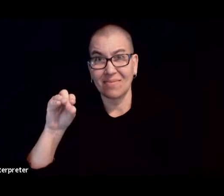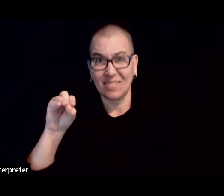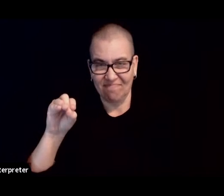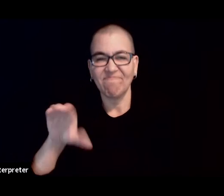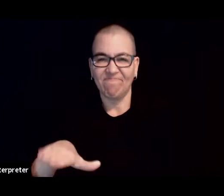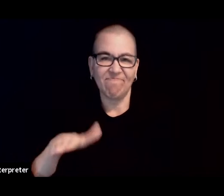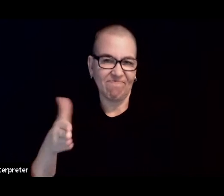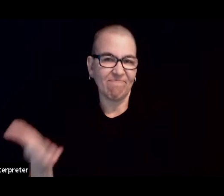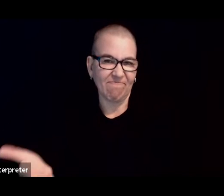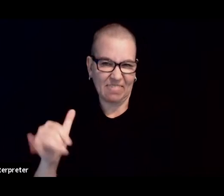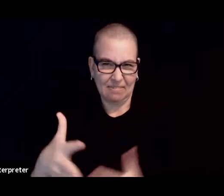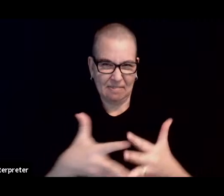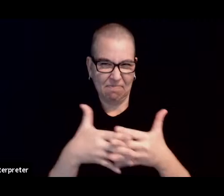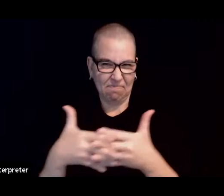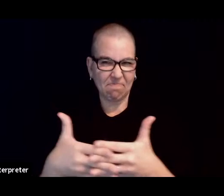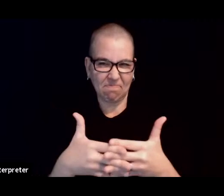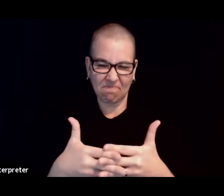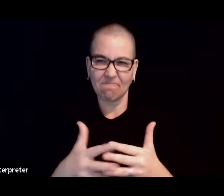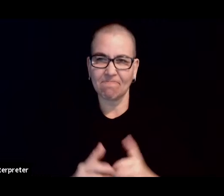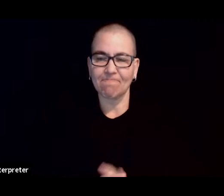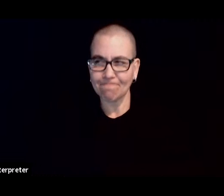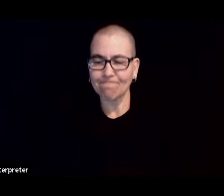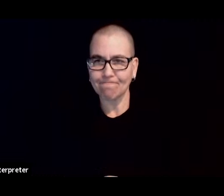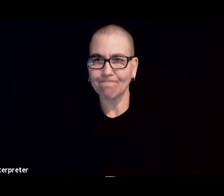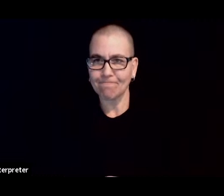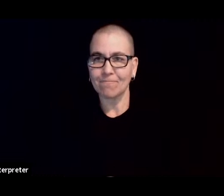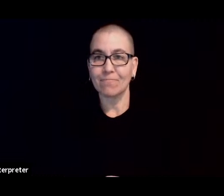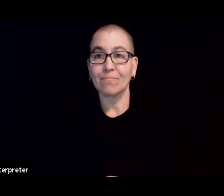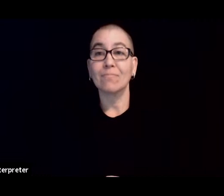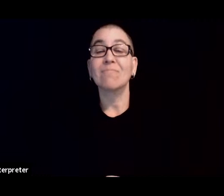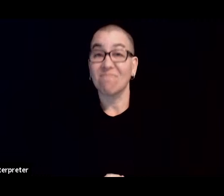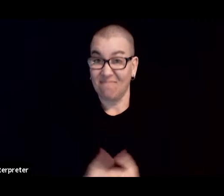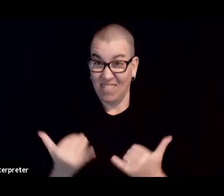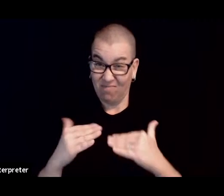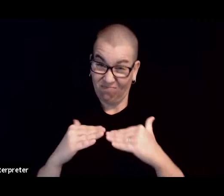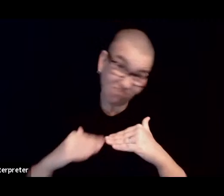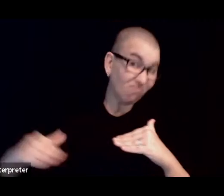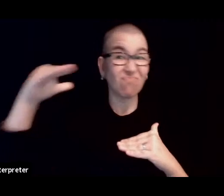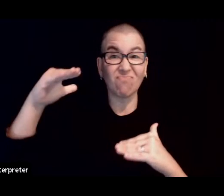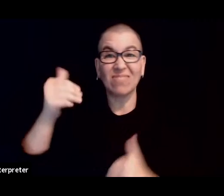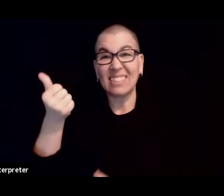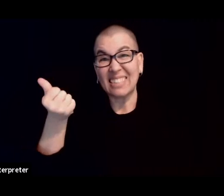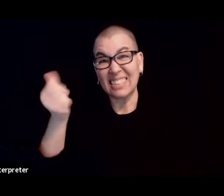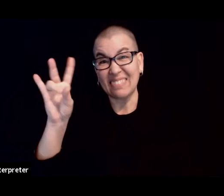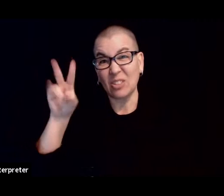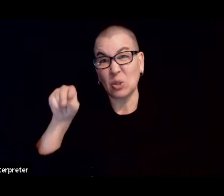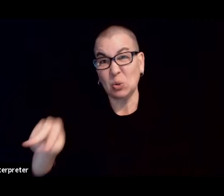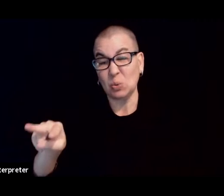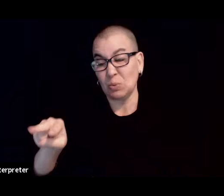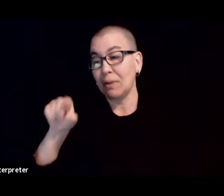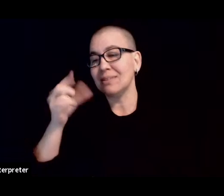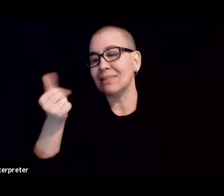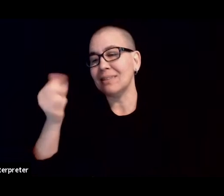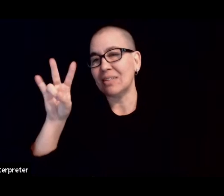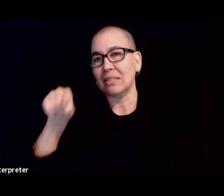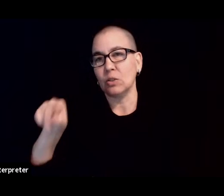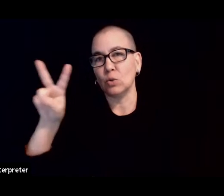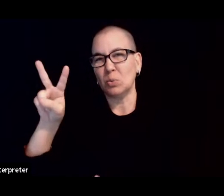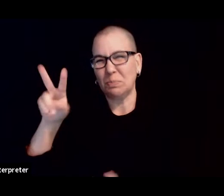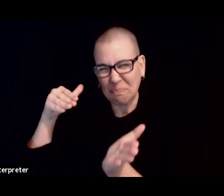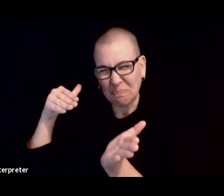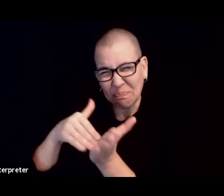yesterday. So we're now over 17.2 million cases in the U.S. and over 310,000